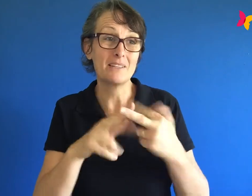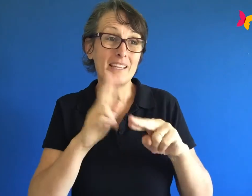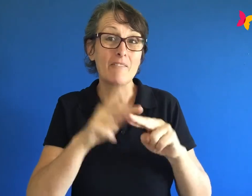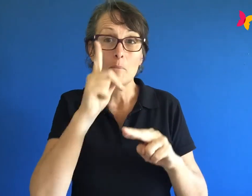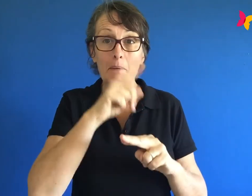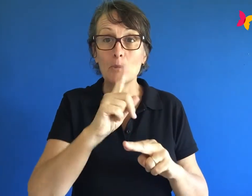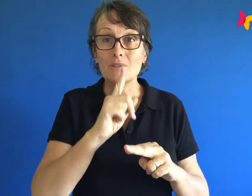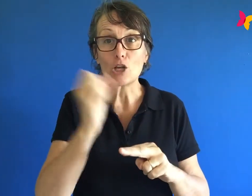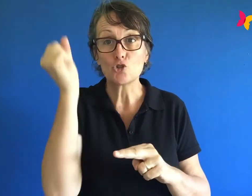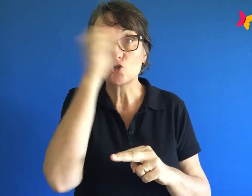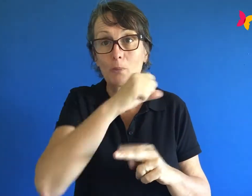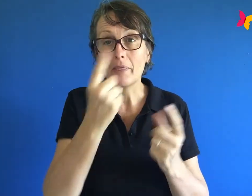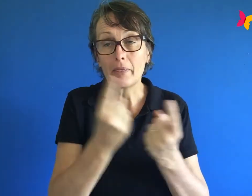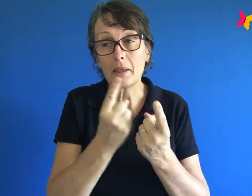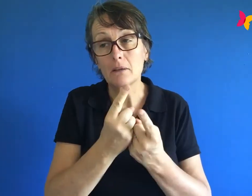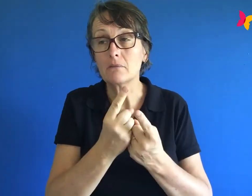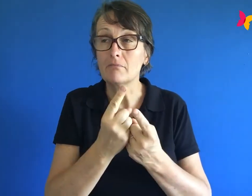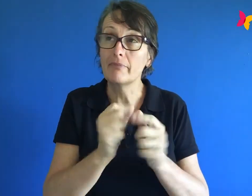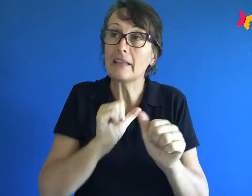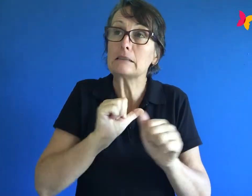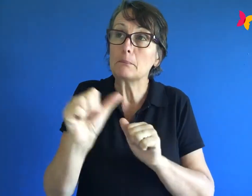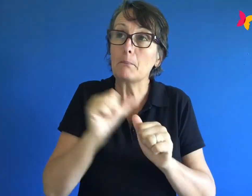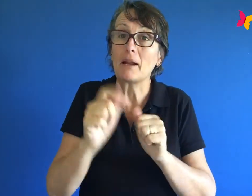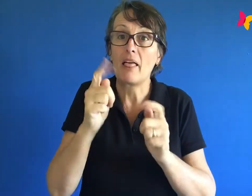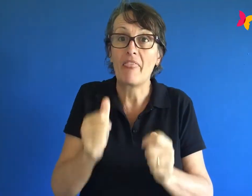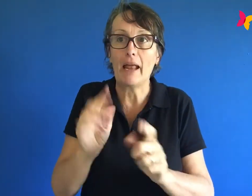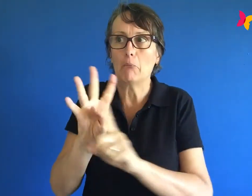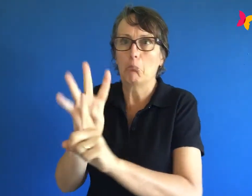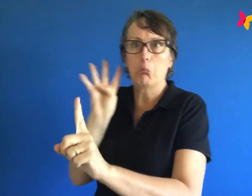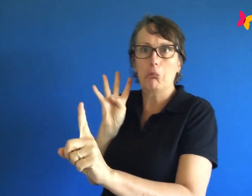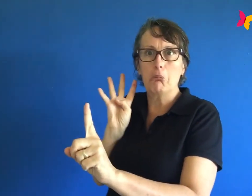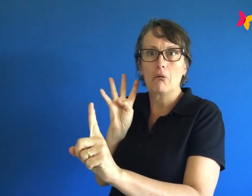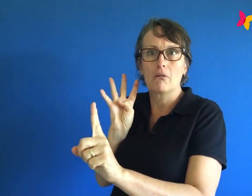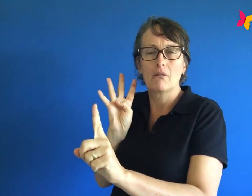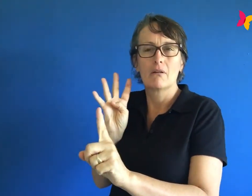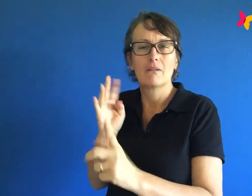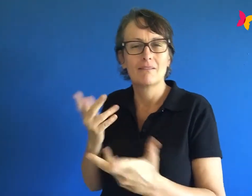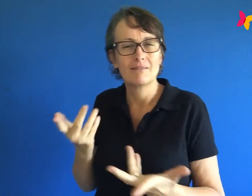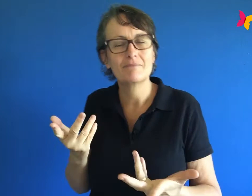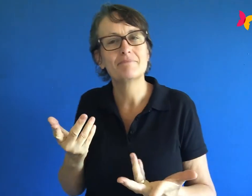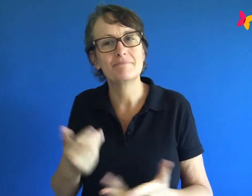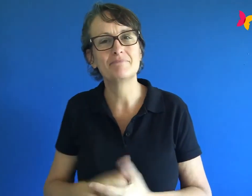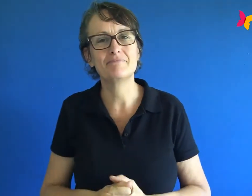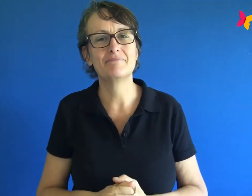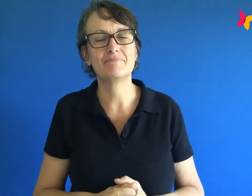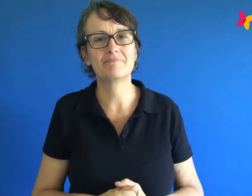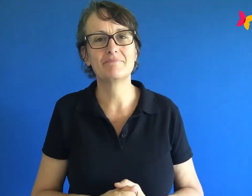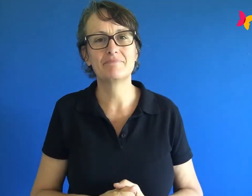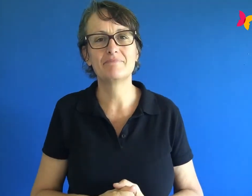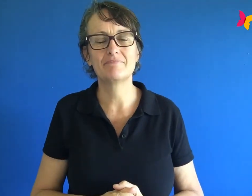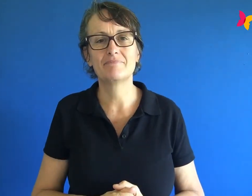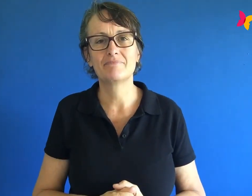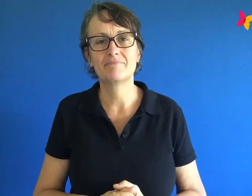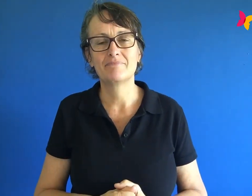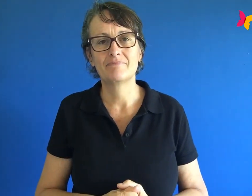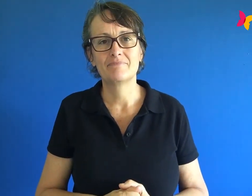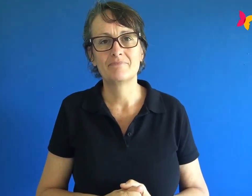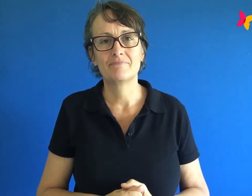honest, than not tackling that. Treating you like a leper. Treating me like a leper. Worse still, I can deal with that,